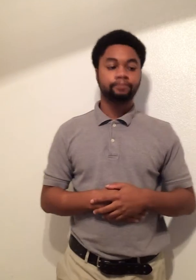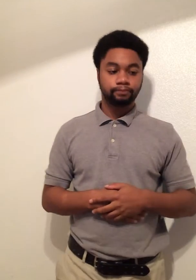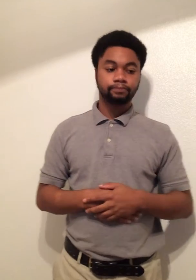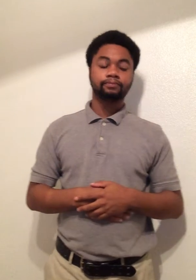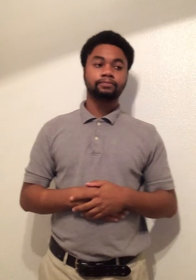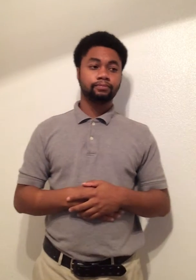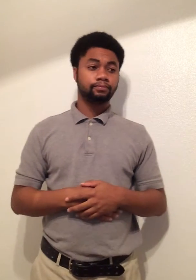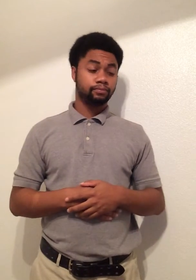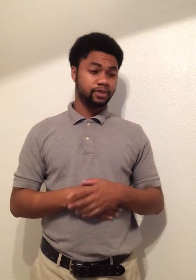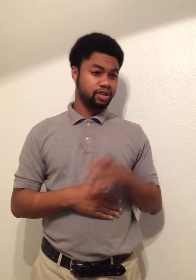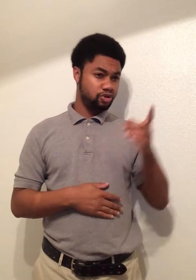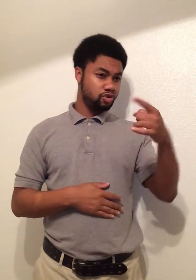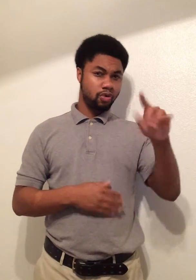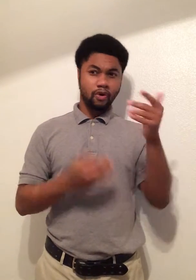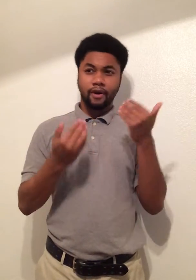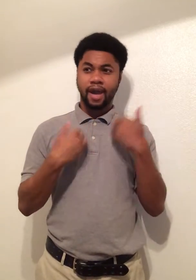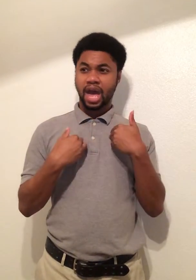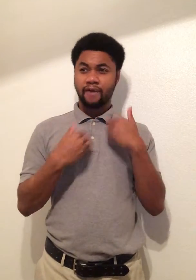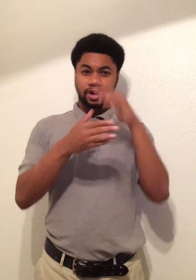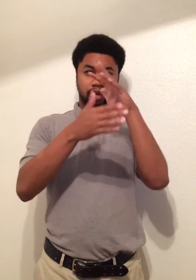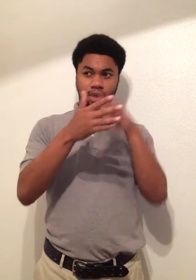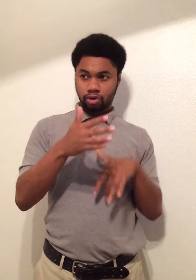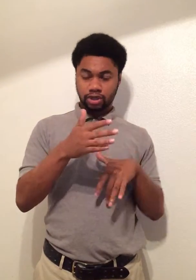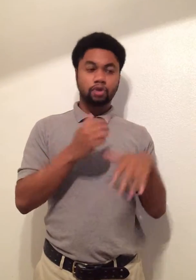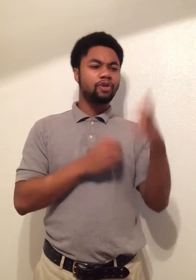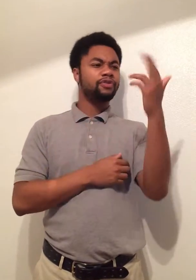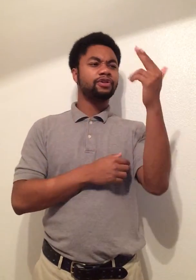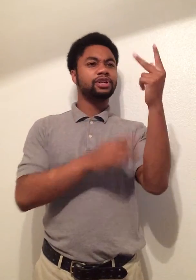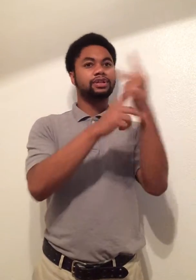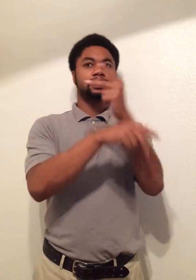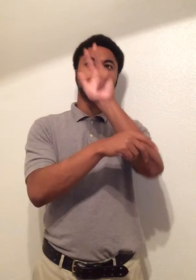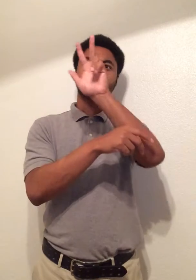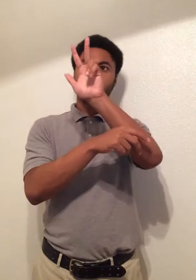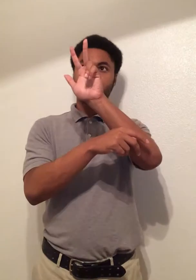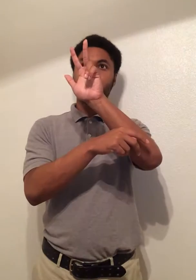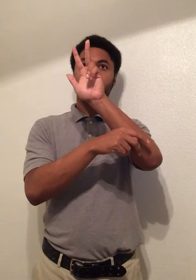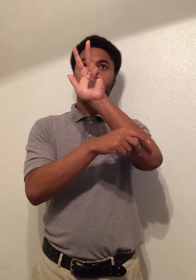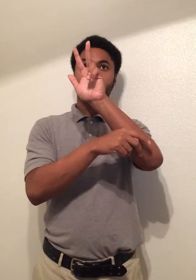calculator? Yes. What's 13 times 3 times 117.